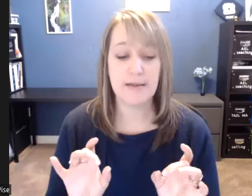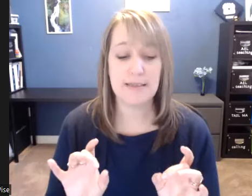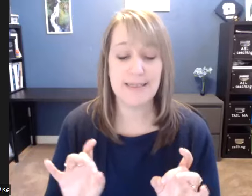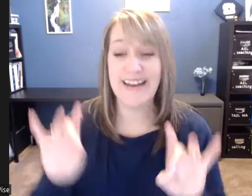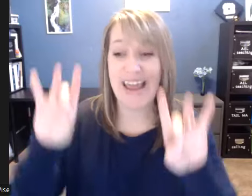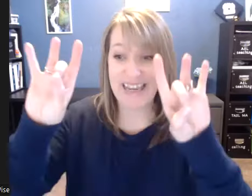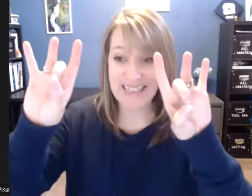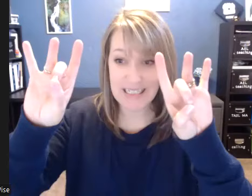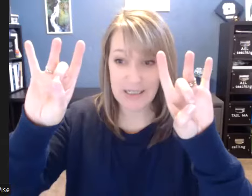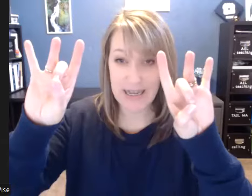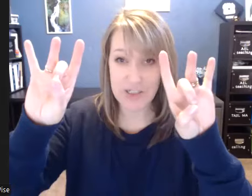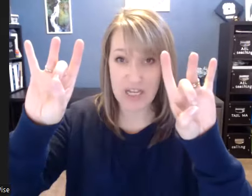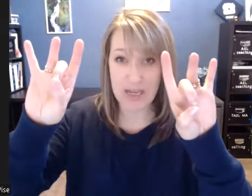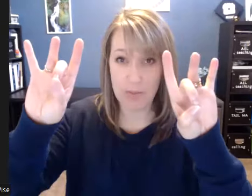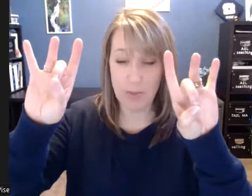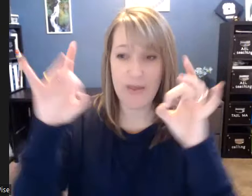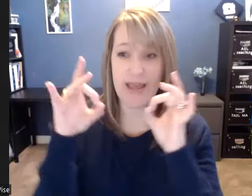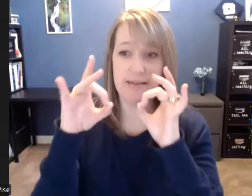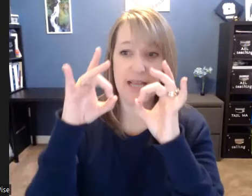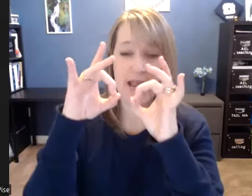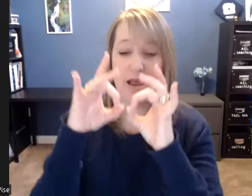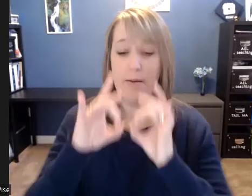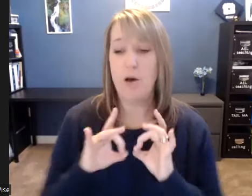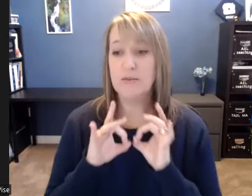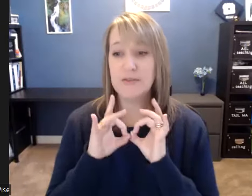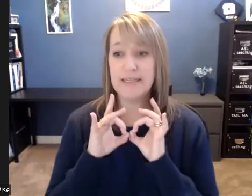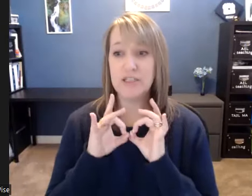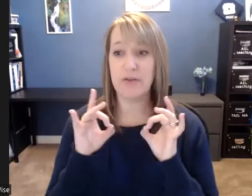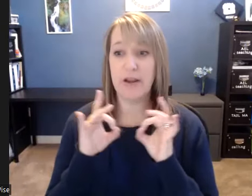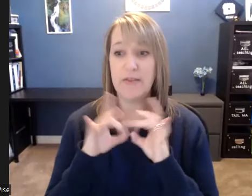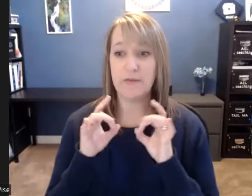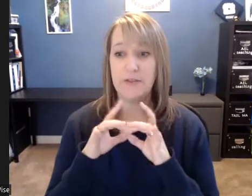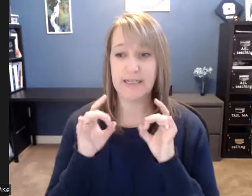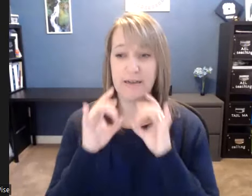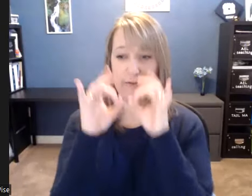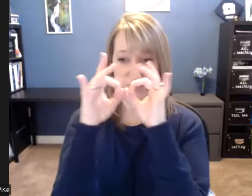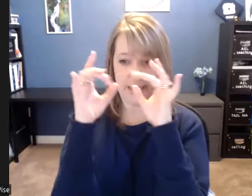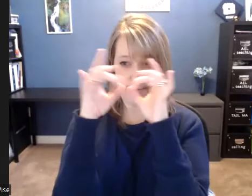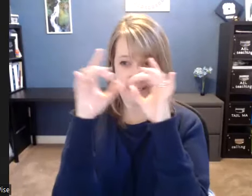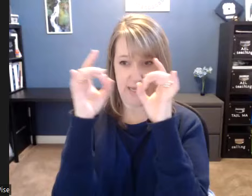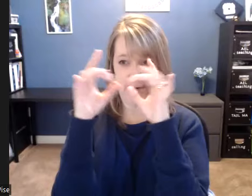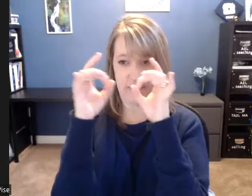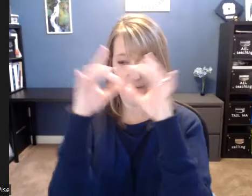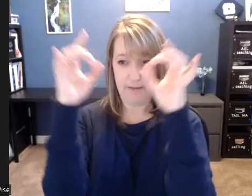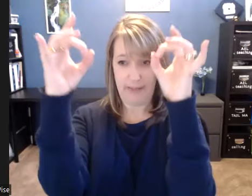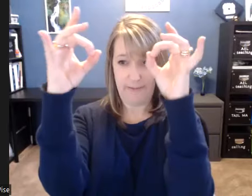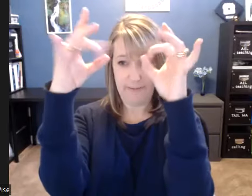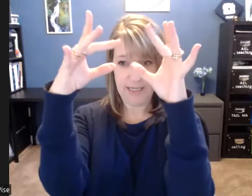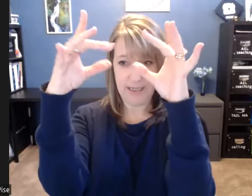Starbucks is an 8 hand shape on both hands, palms facing each other, and then you flick them together. Like flick,